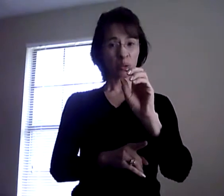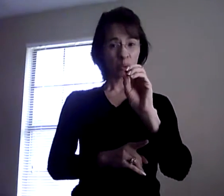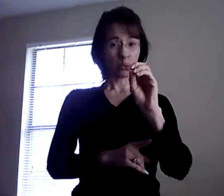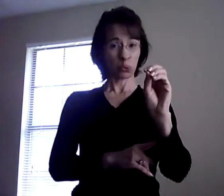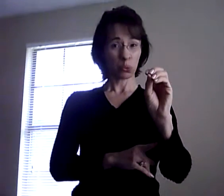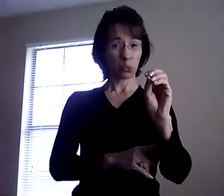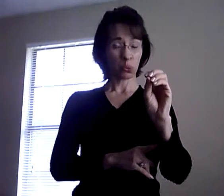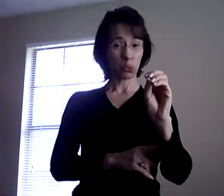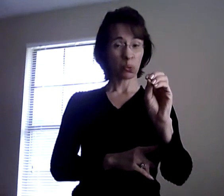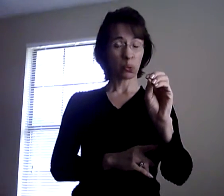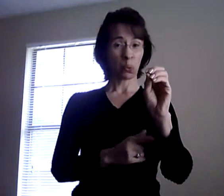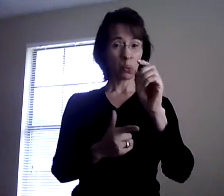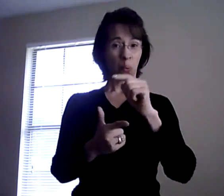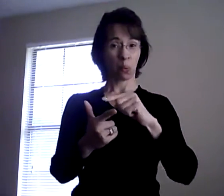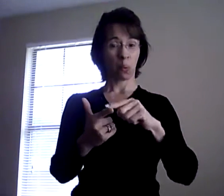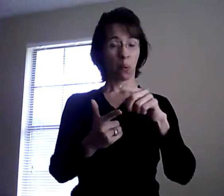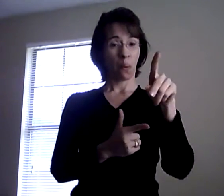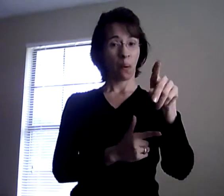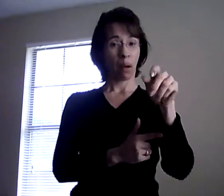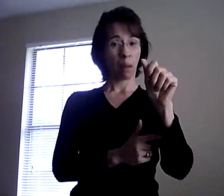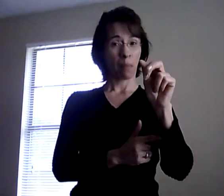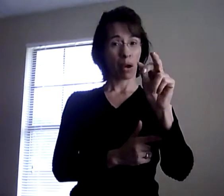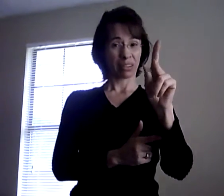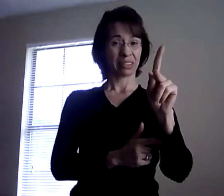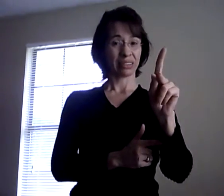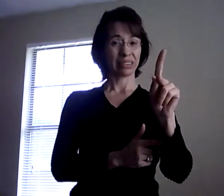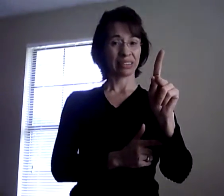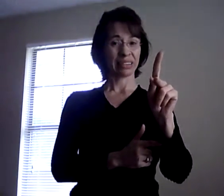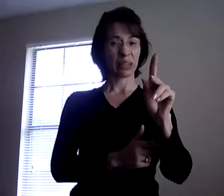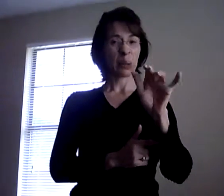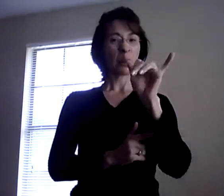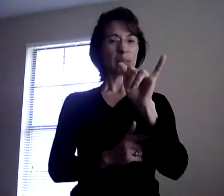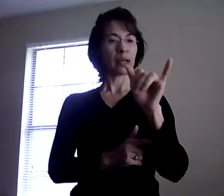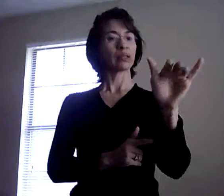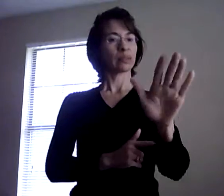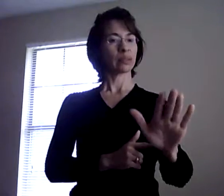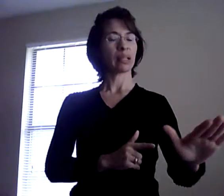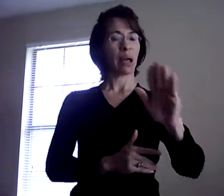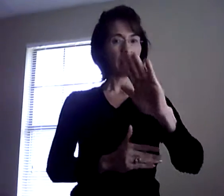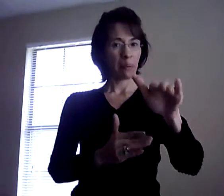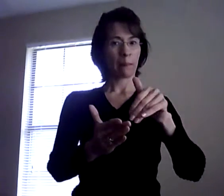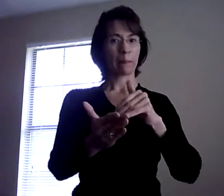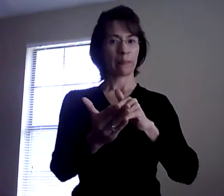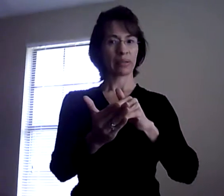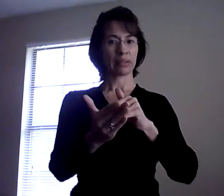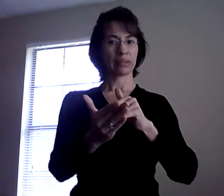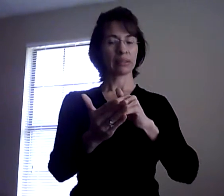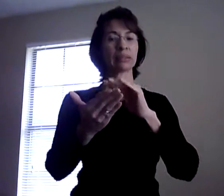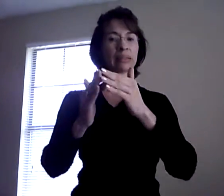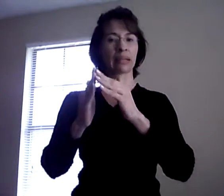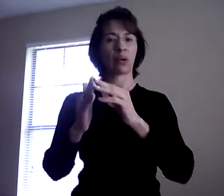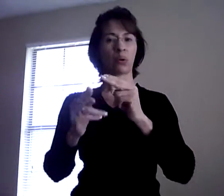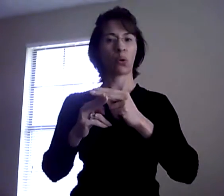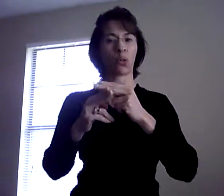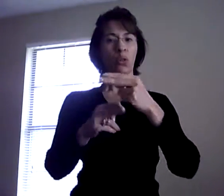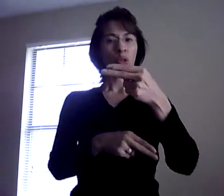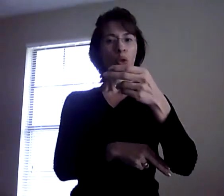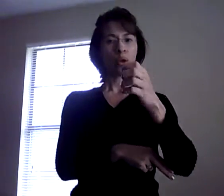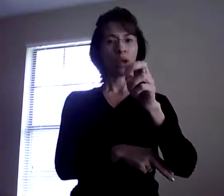the parks and stuff like that, you kind of want to stay in the Midtown area called Herman Park area. And they